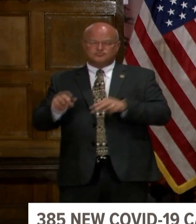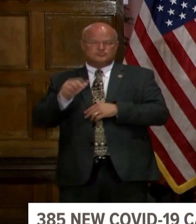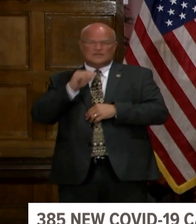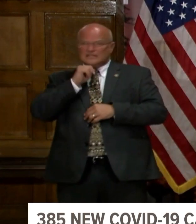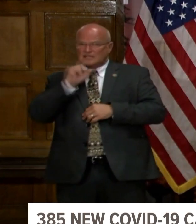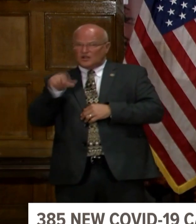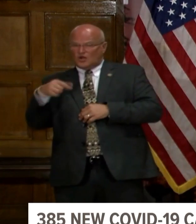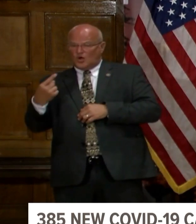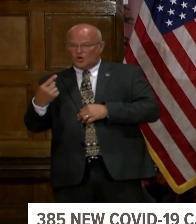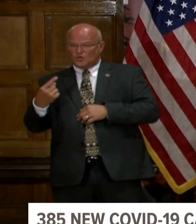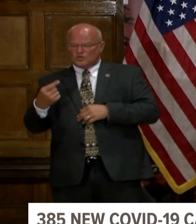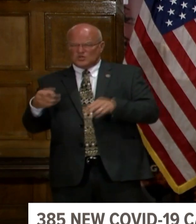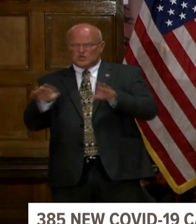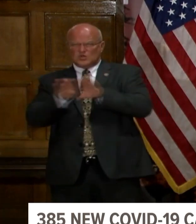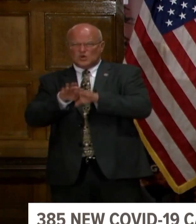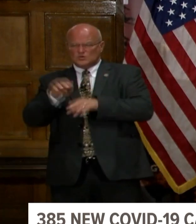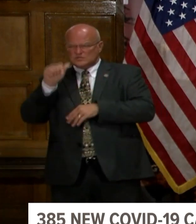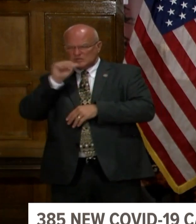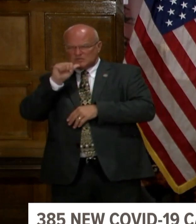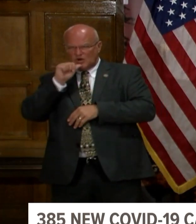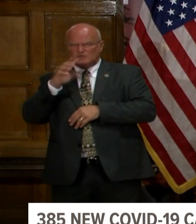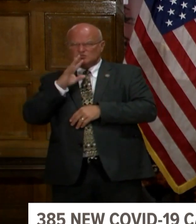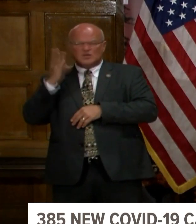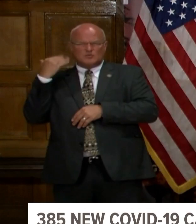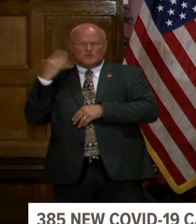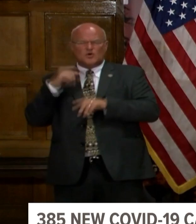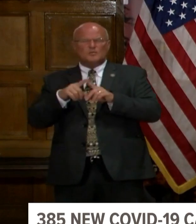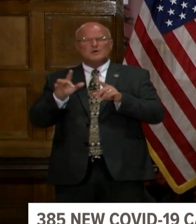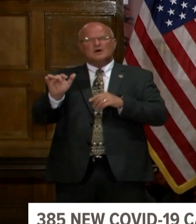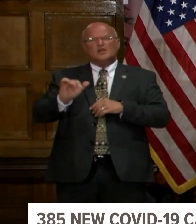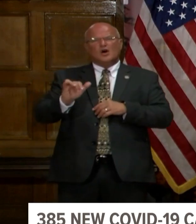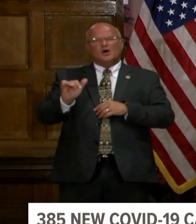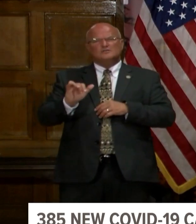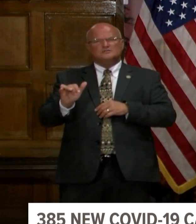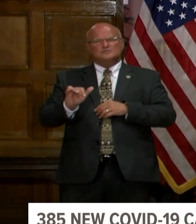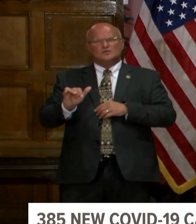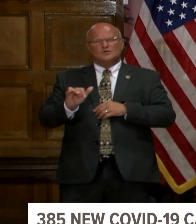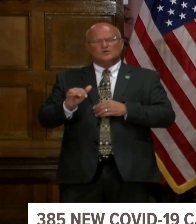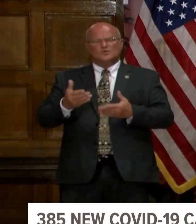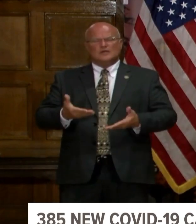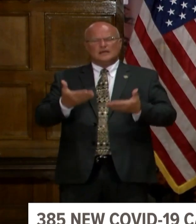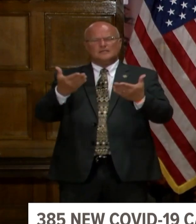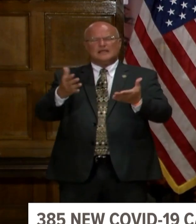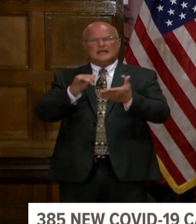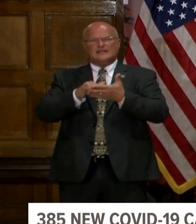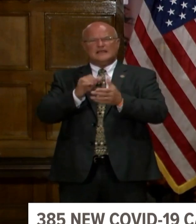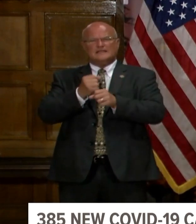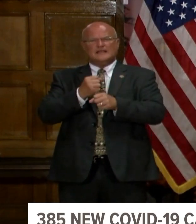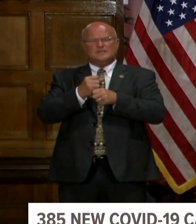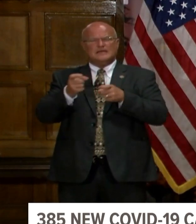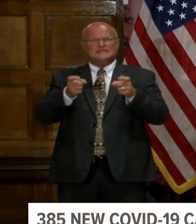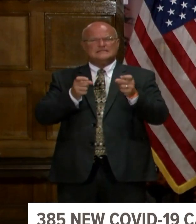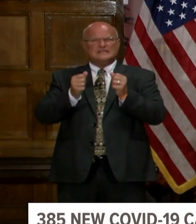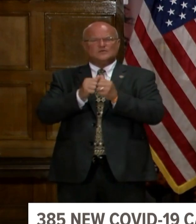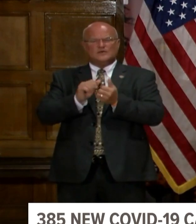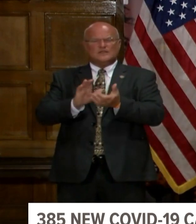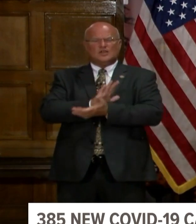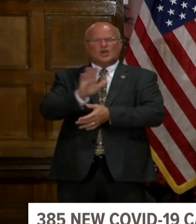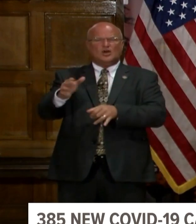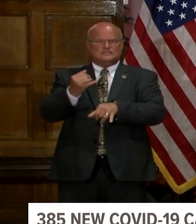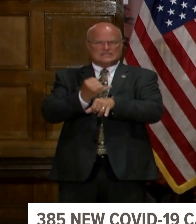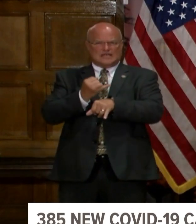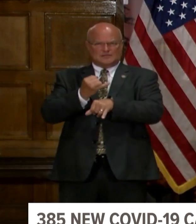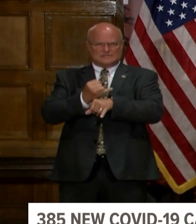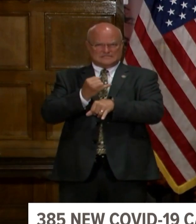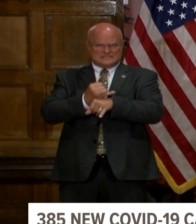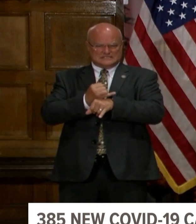the closing bars. I know you've talked about that before, but also recommendations that they've made dealing with college